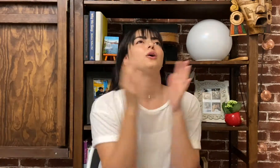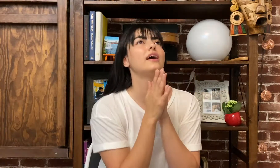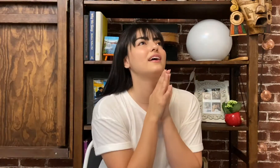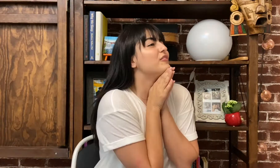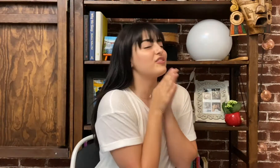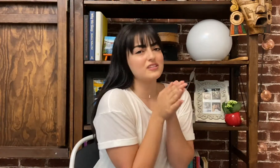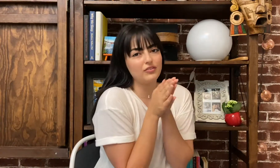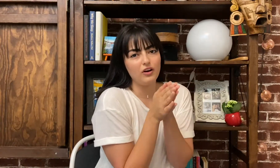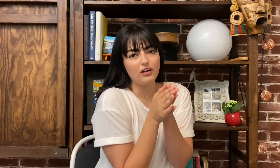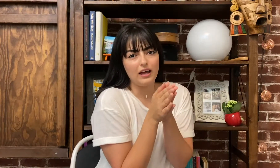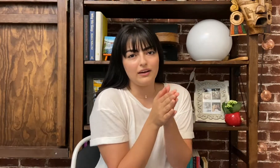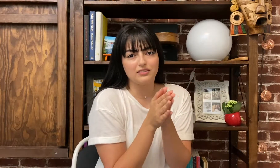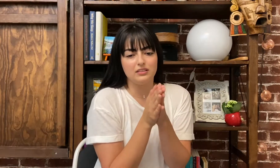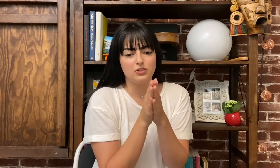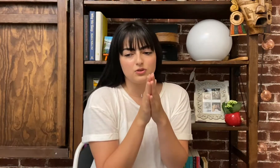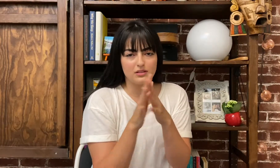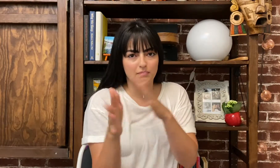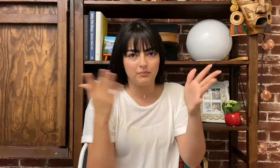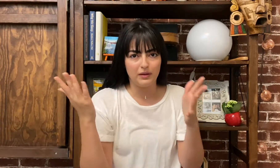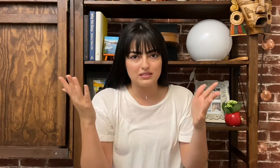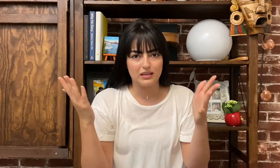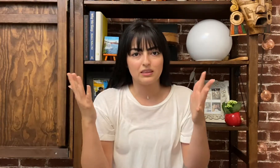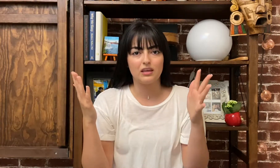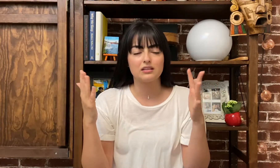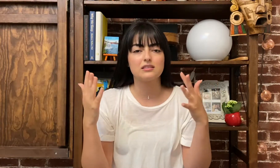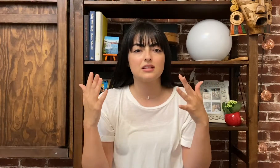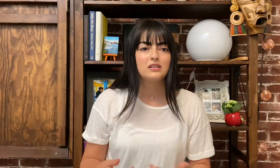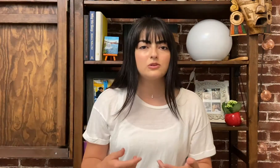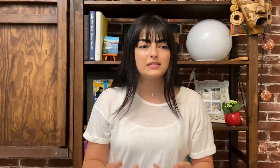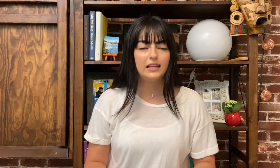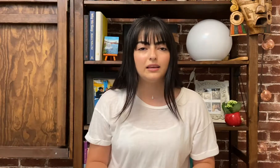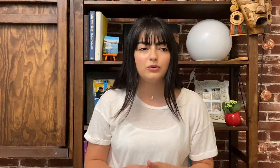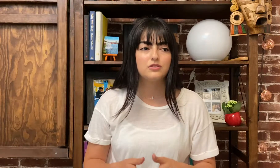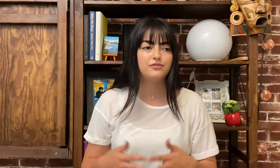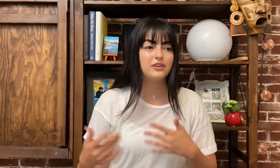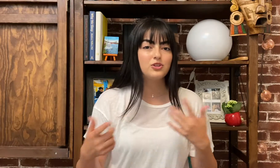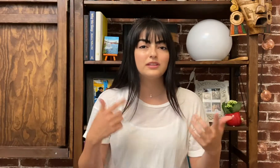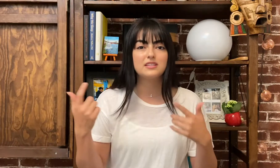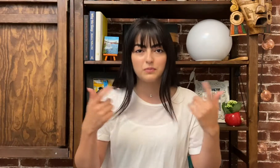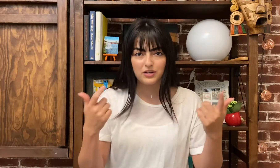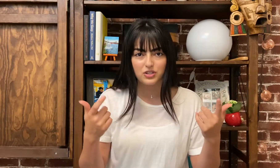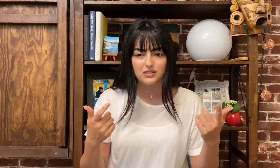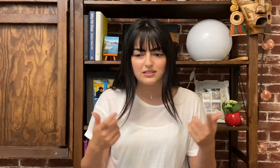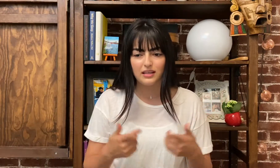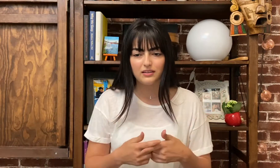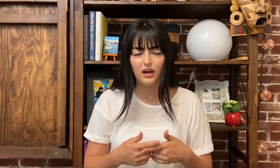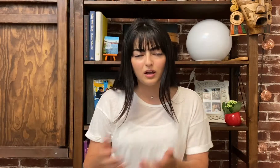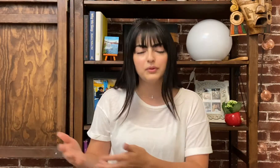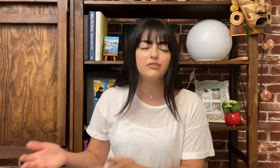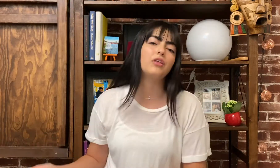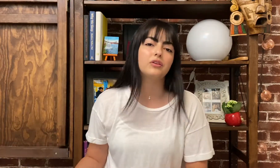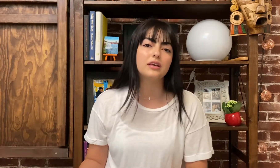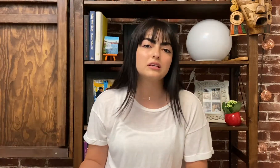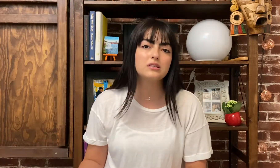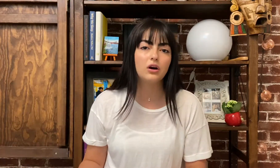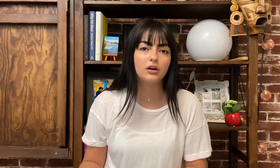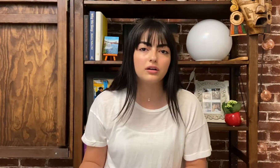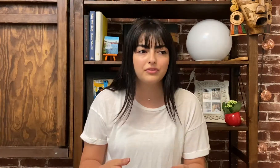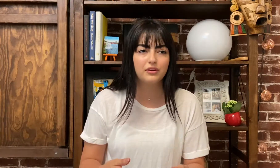Okay, first of all, I have to teach you some basic things. So in sign language, facial expressions and a couple of other things are the